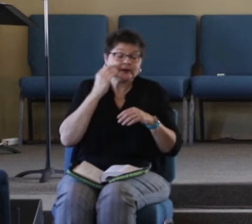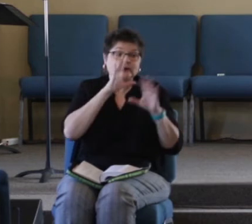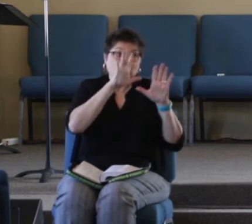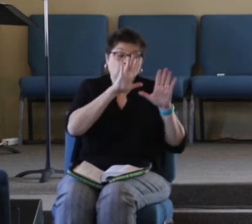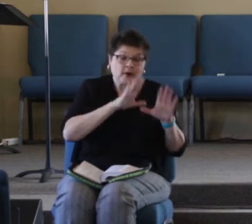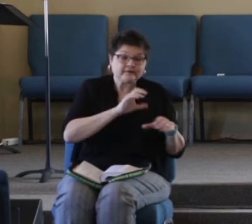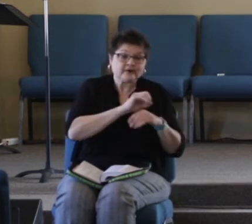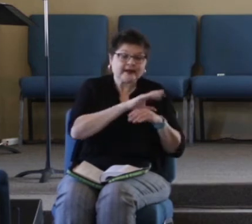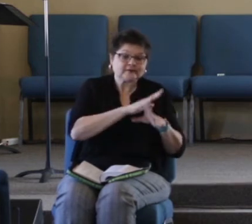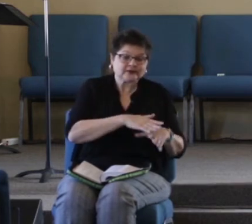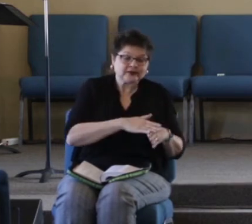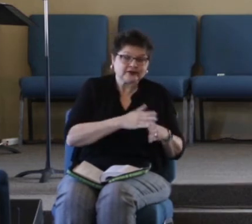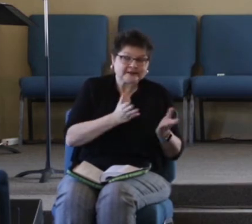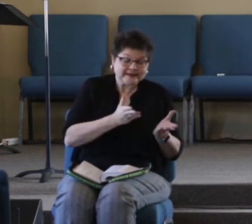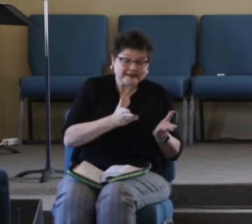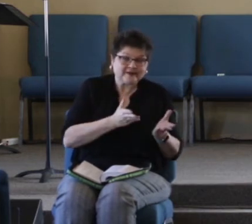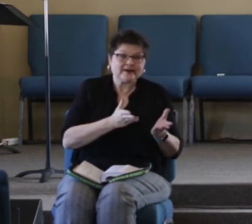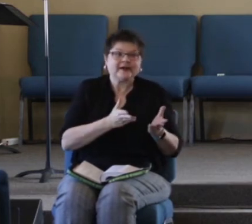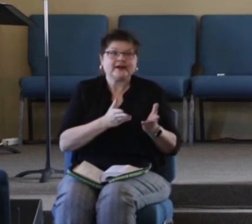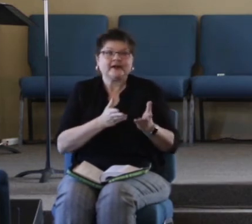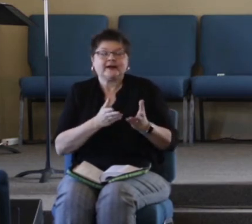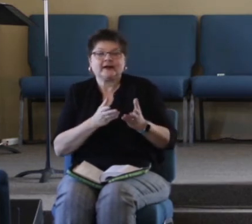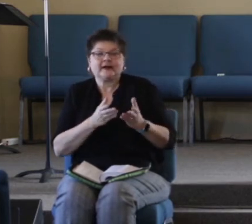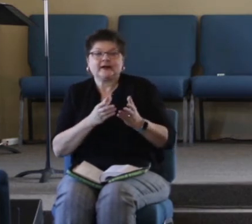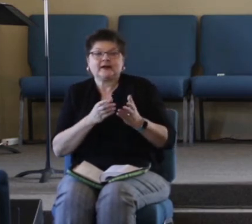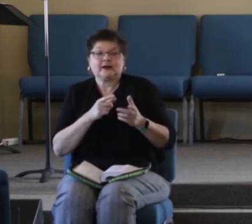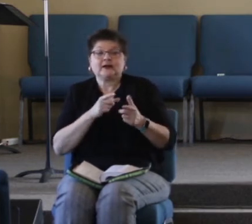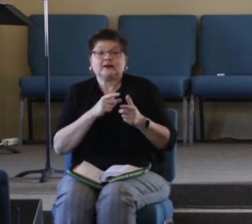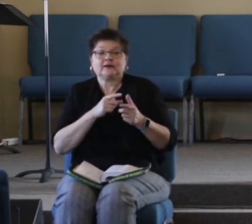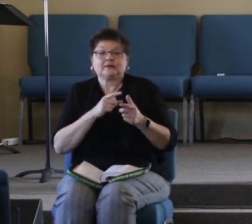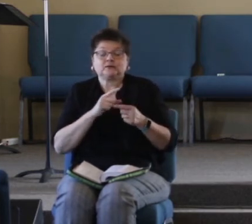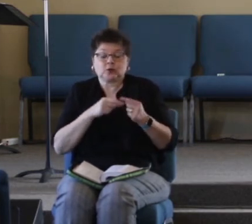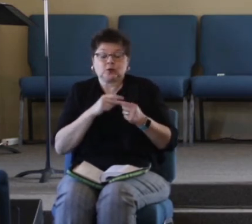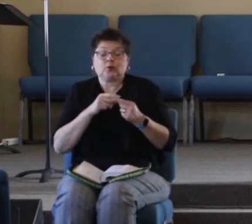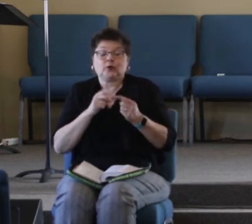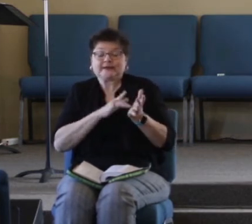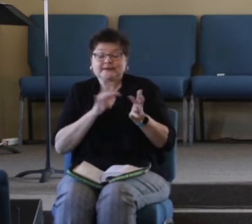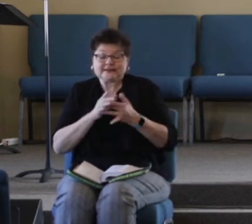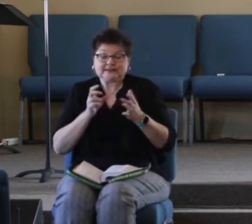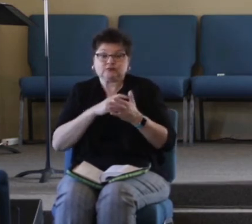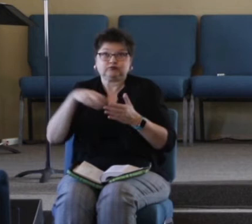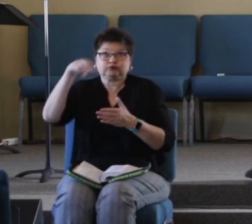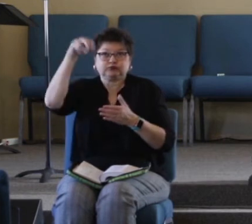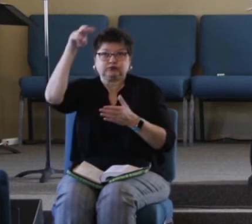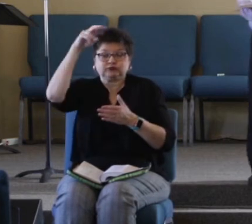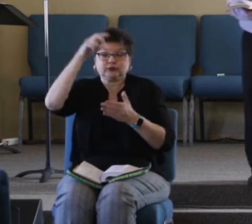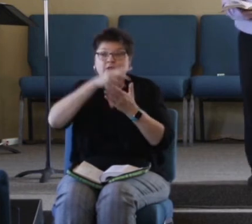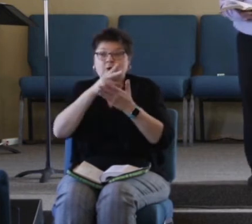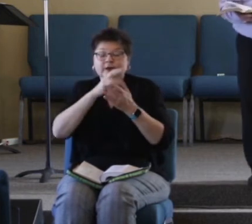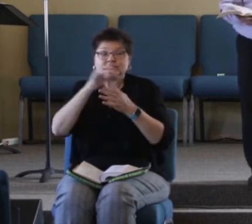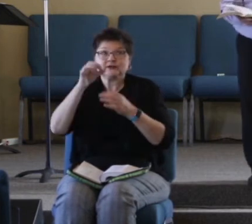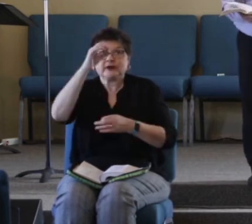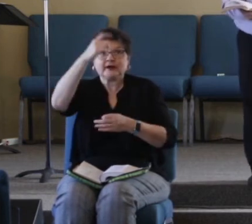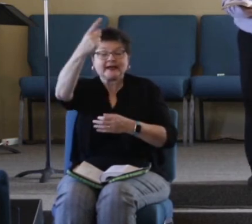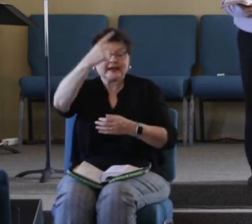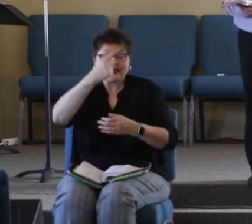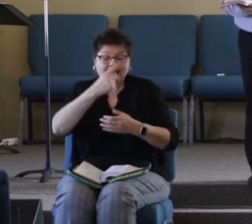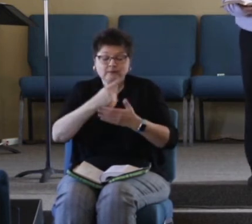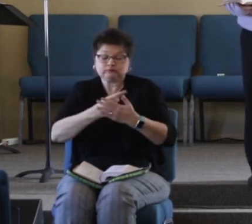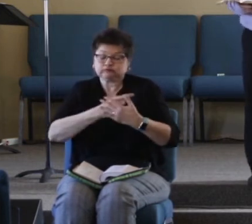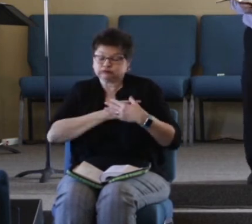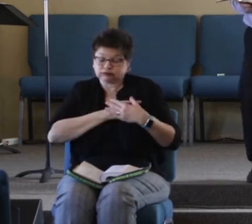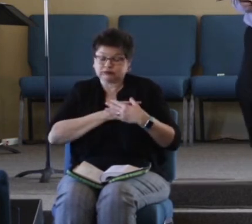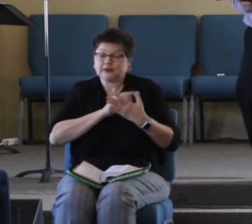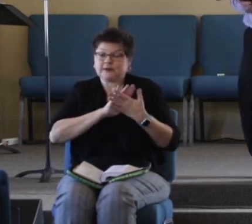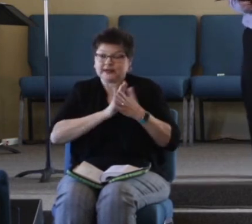when Jesus ascended and the Holy Spirit came, he came to be our counselor, to be our guide. And